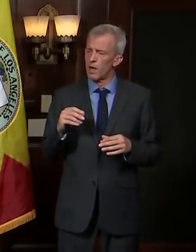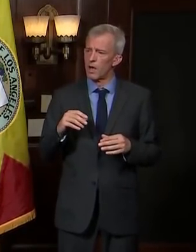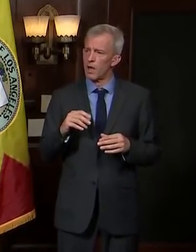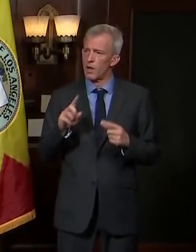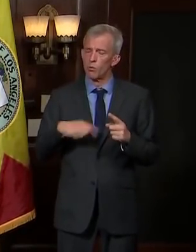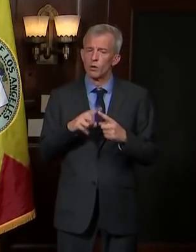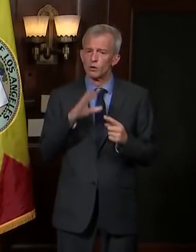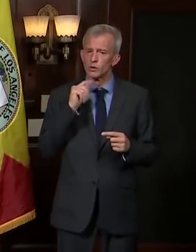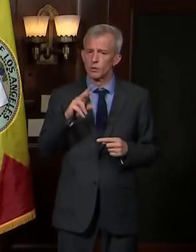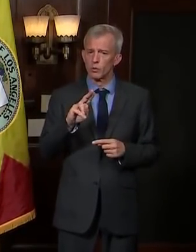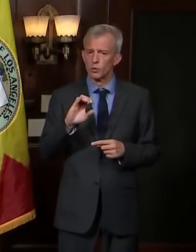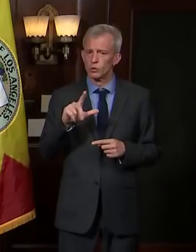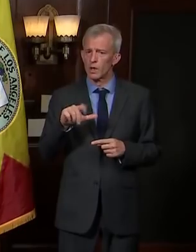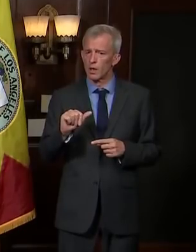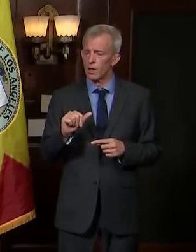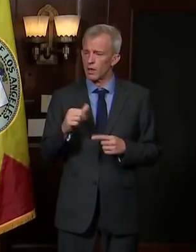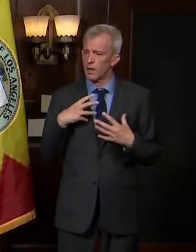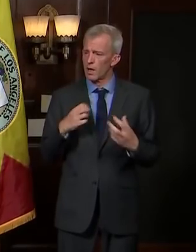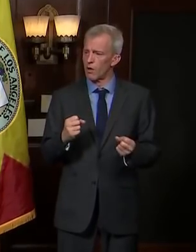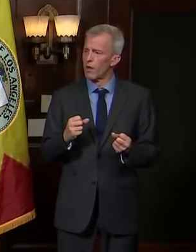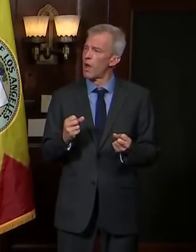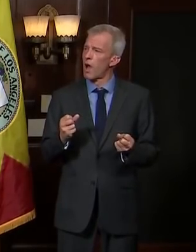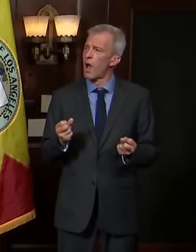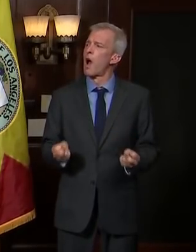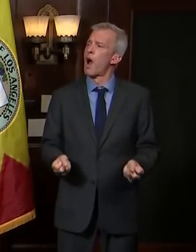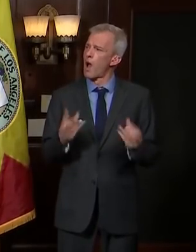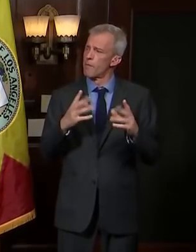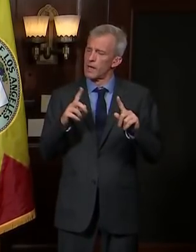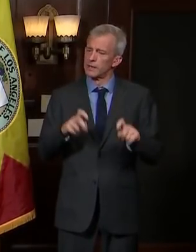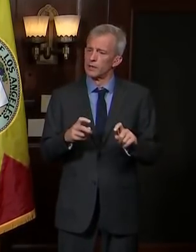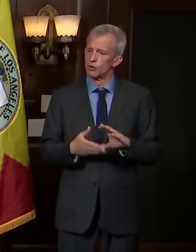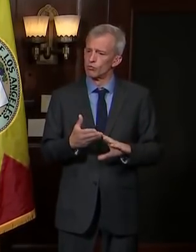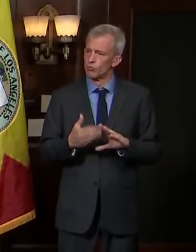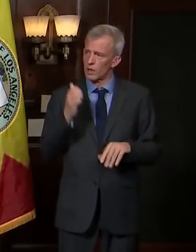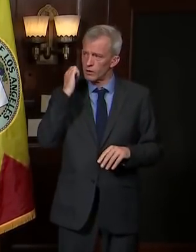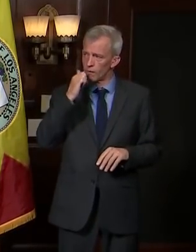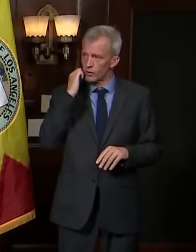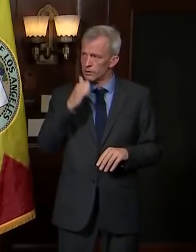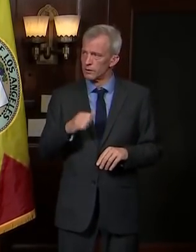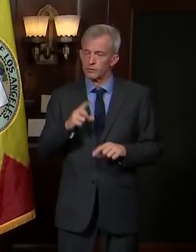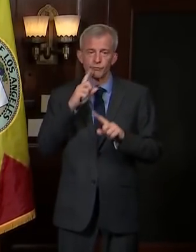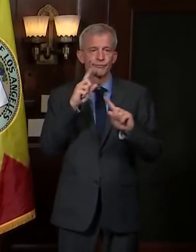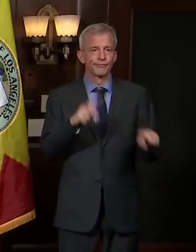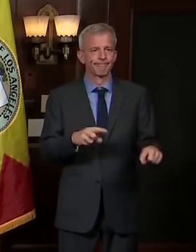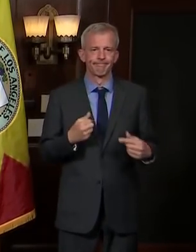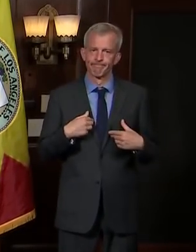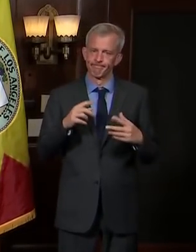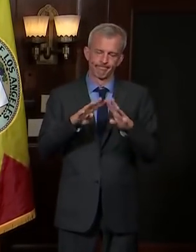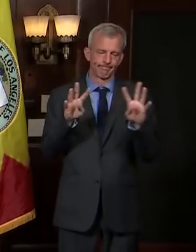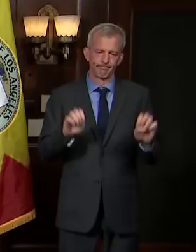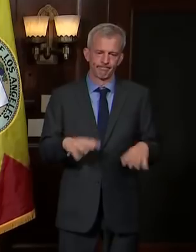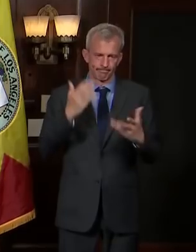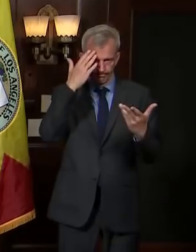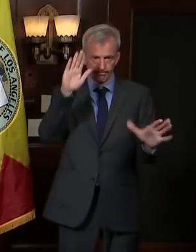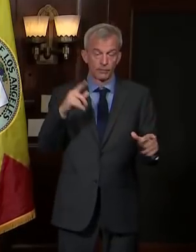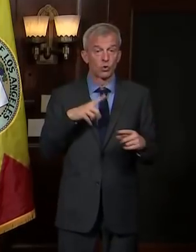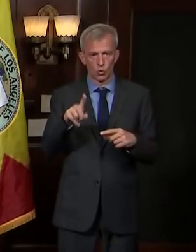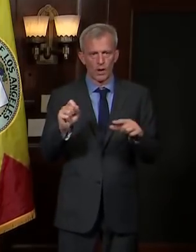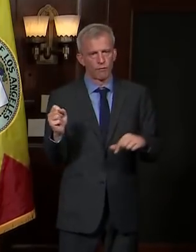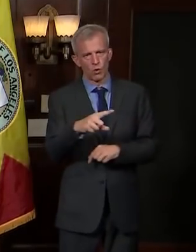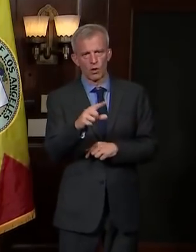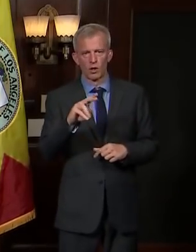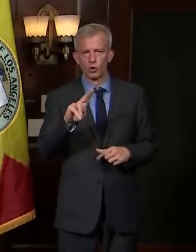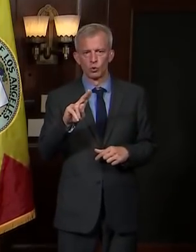many tests are they running per day at this time? I don't know. You'll have to ask UCLA that. And one of the